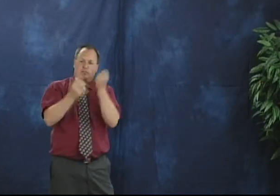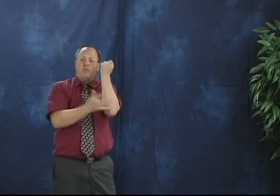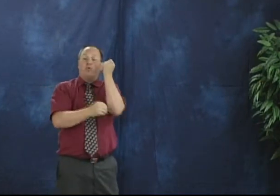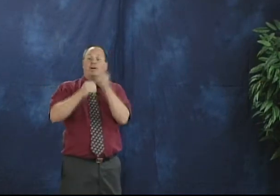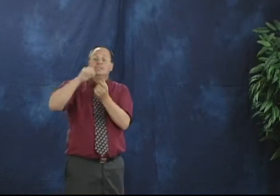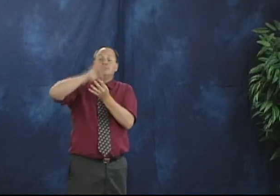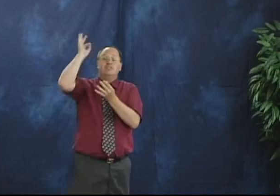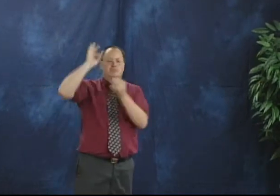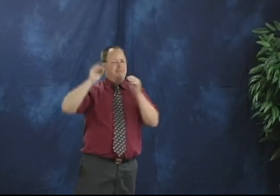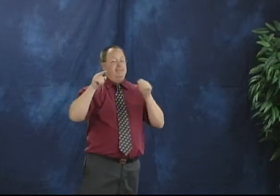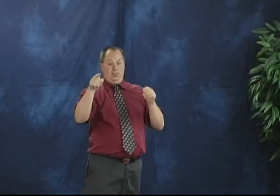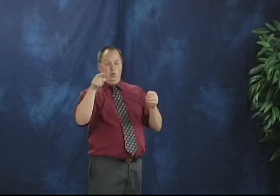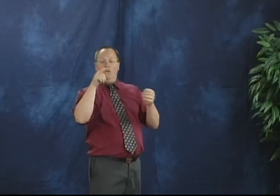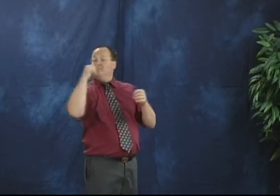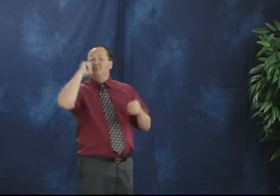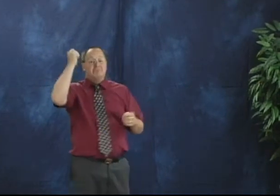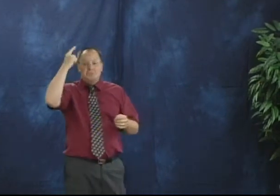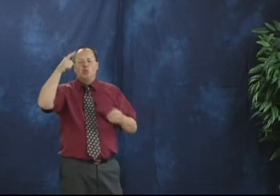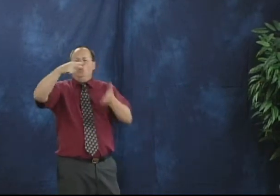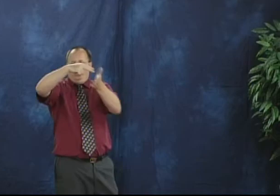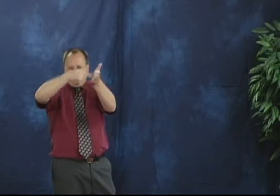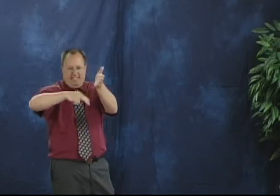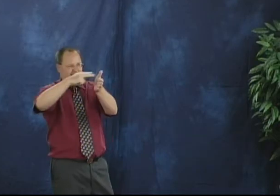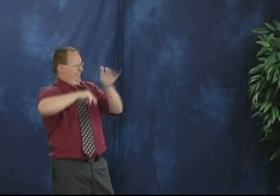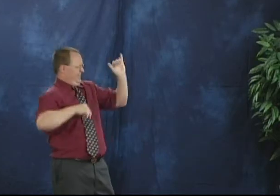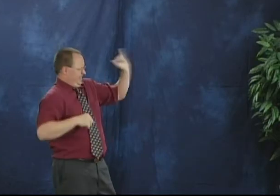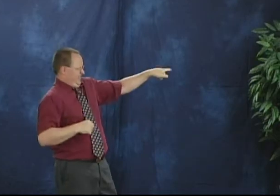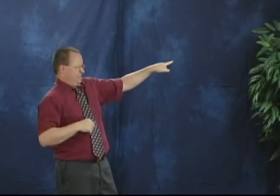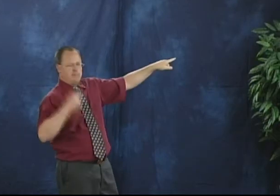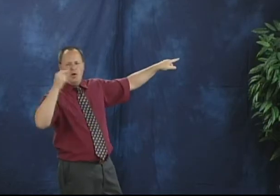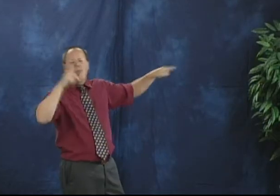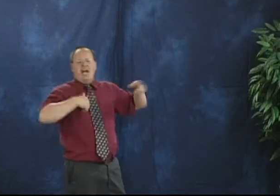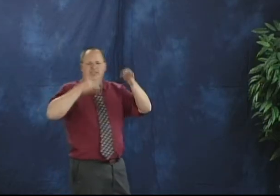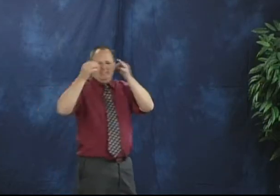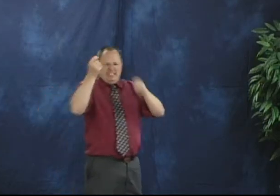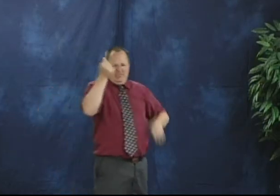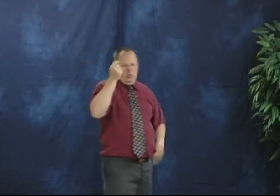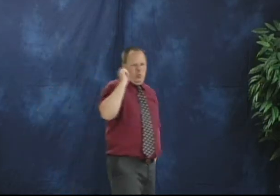This exactly illustrates what is meant by poor in spirit.